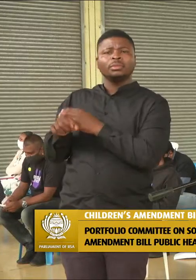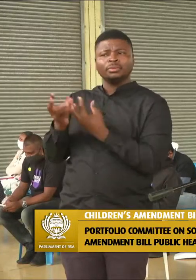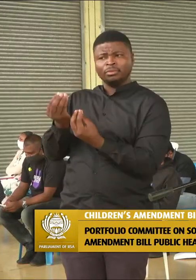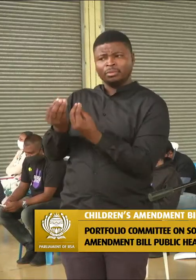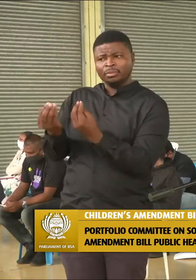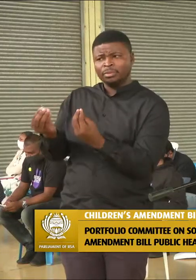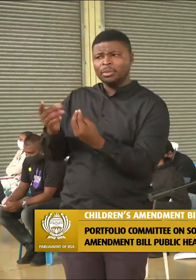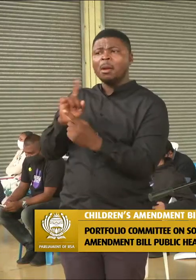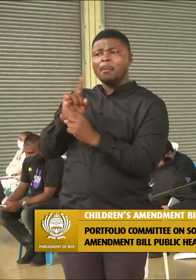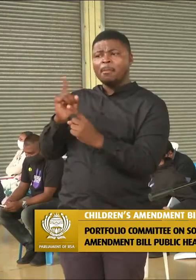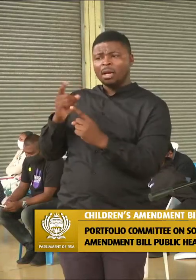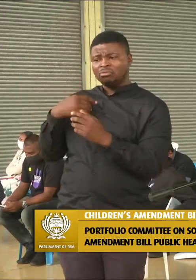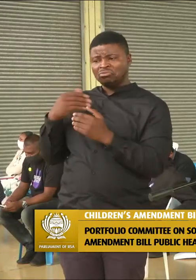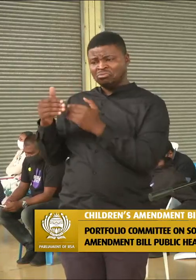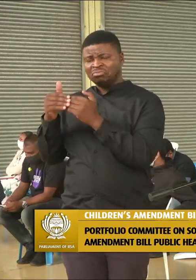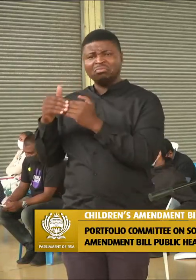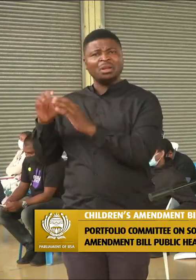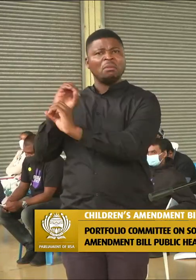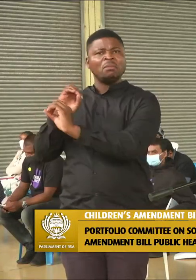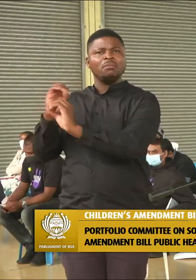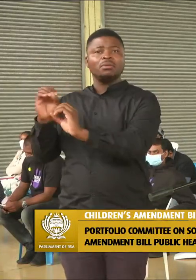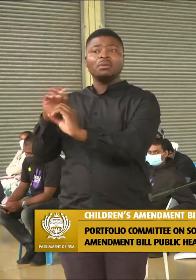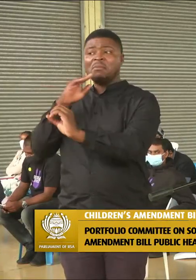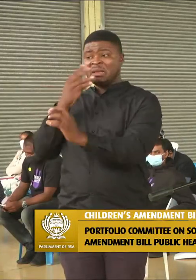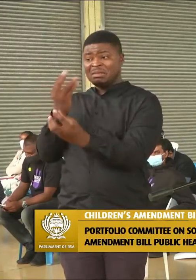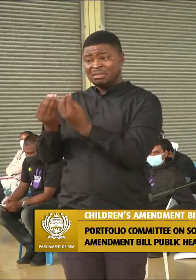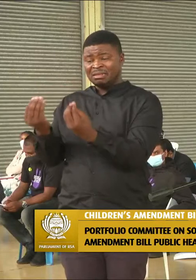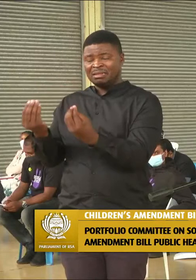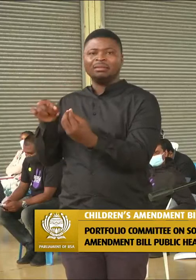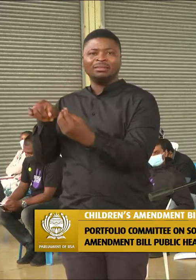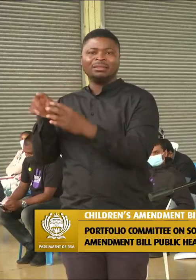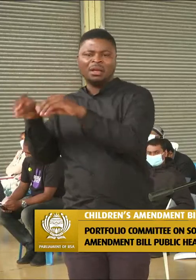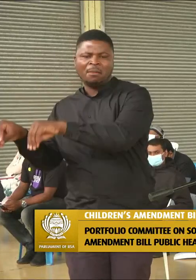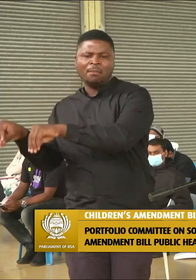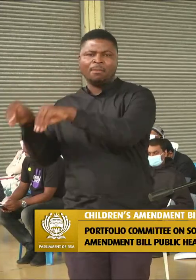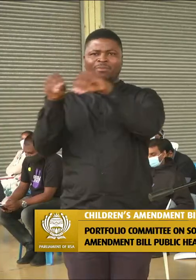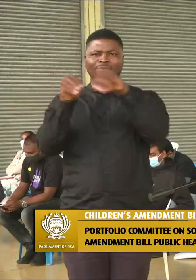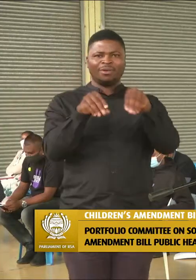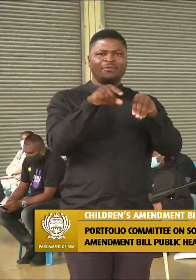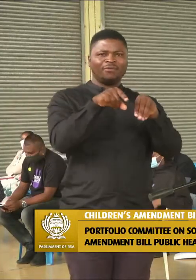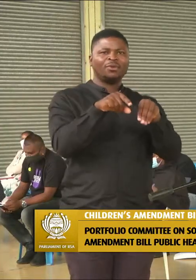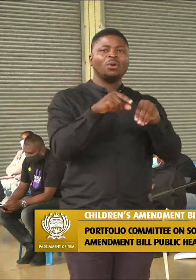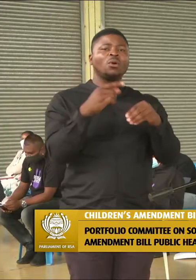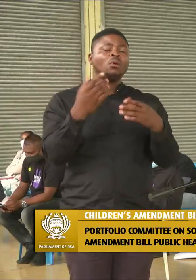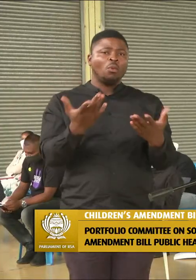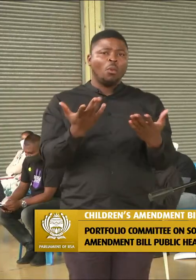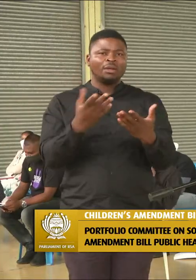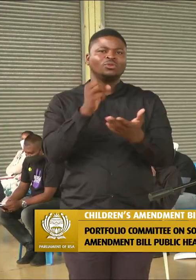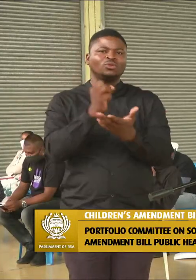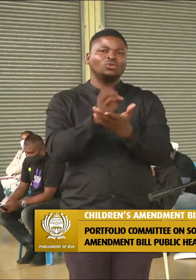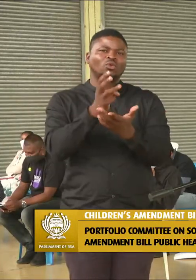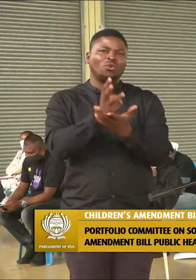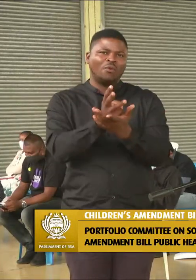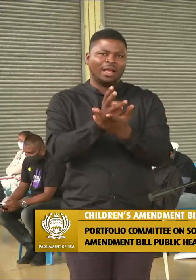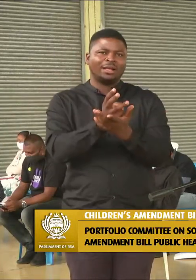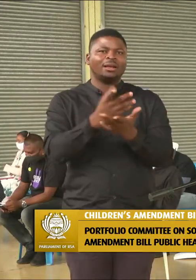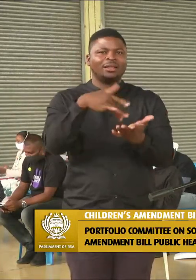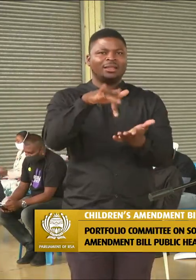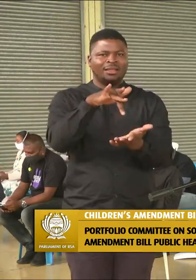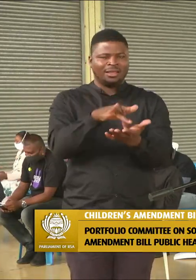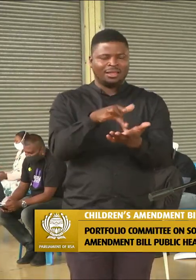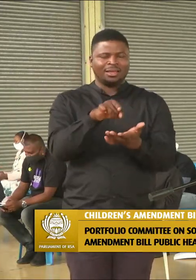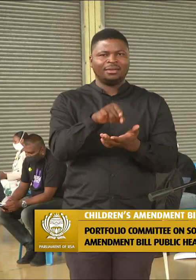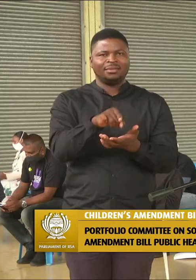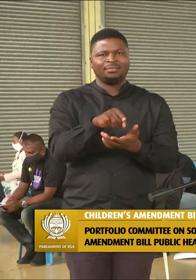they can't even look after, to children who end up being taken by social workers to foster care